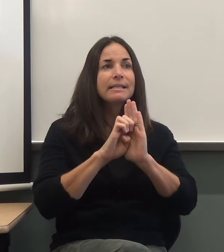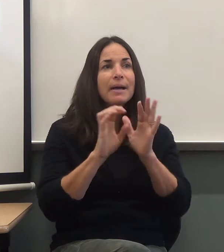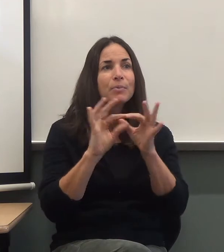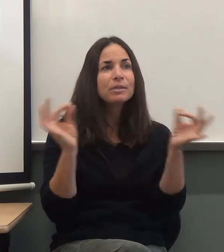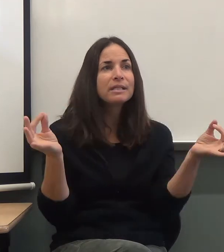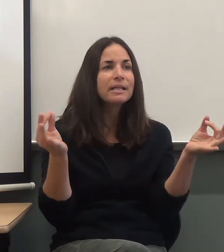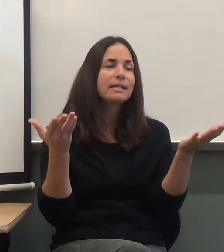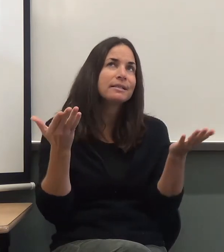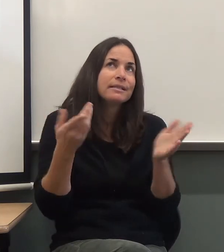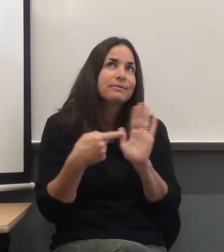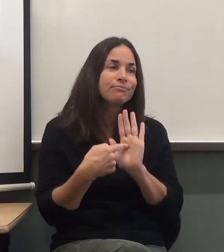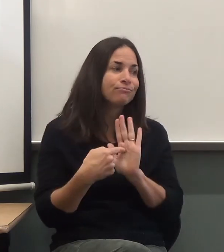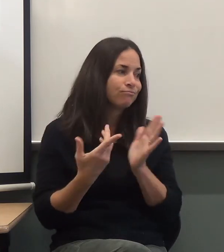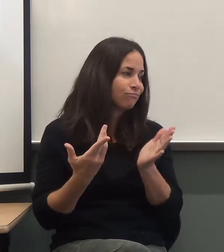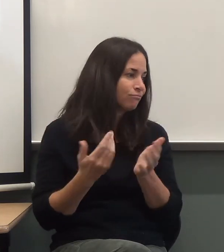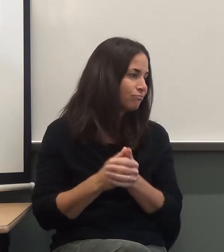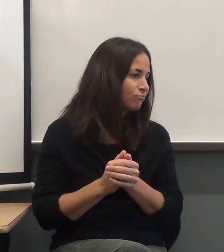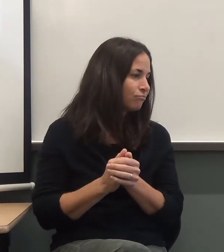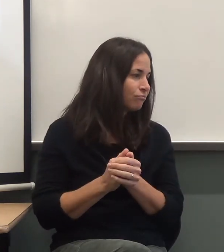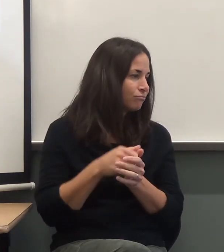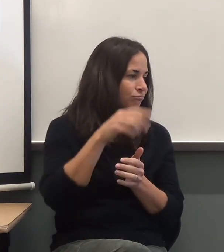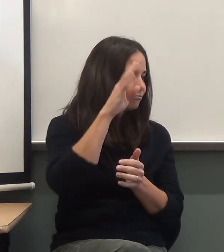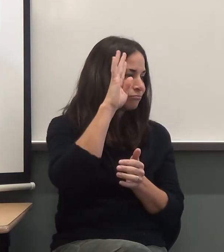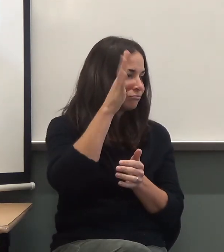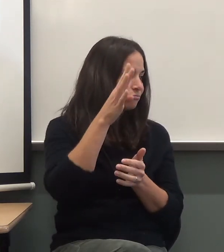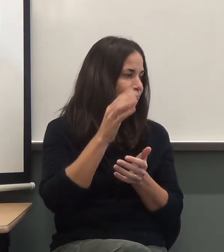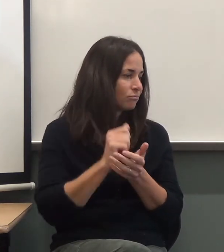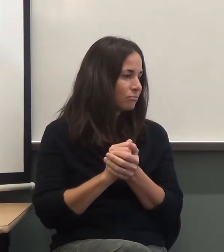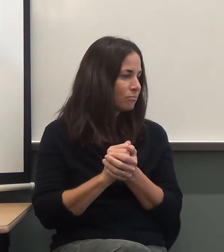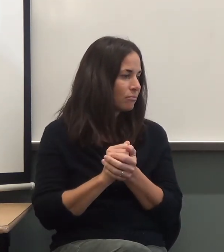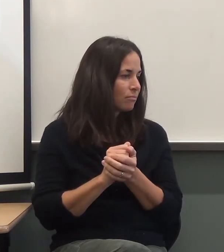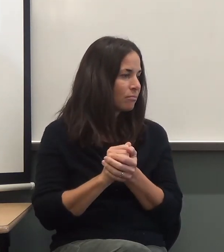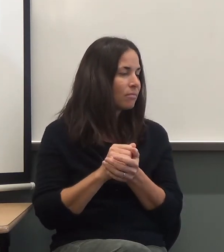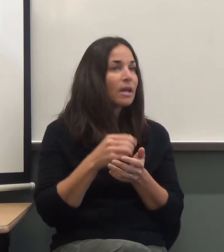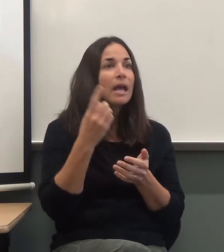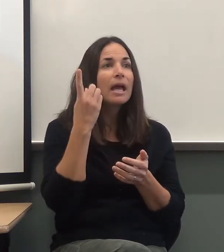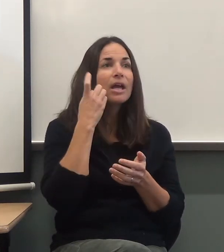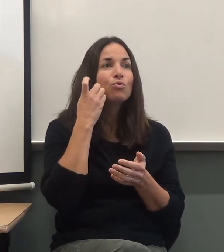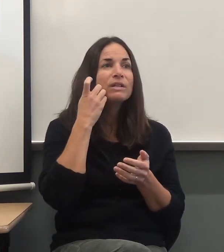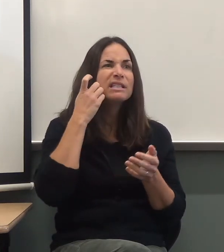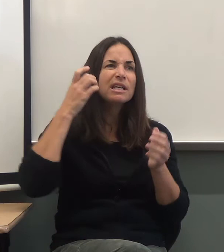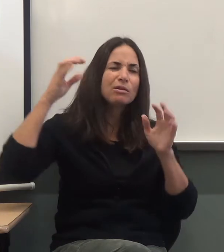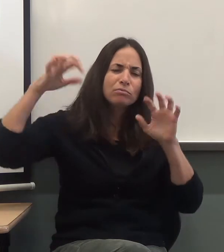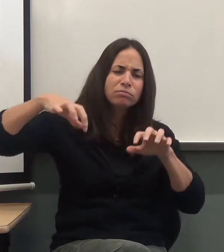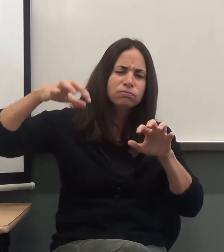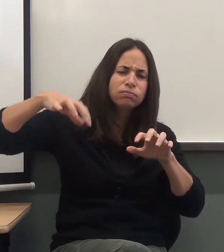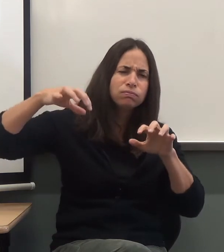How about a recent downpour